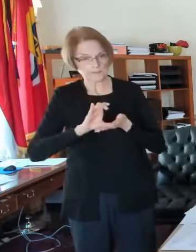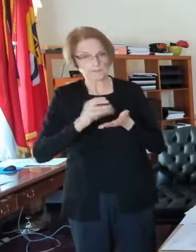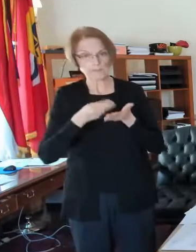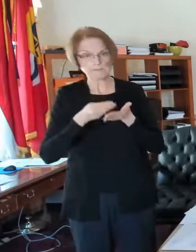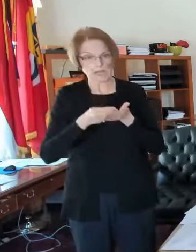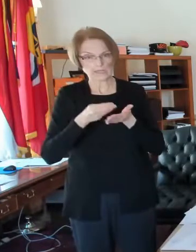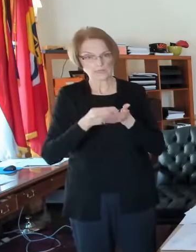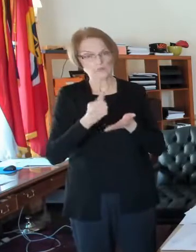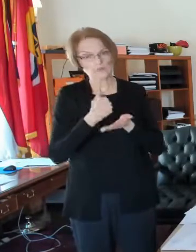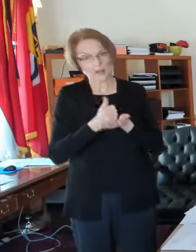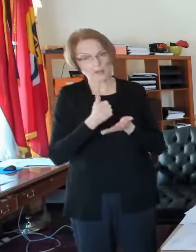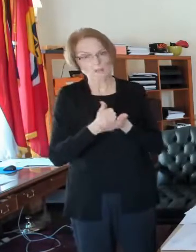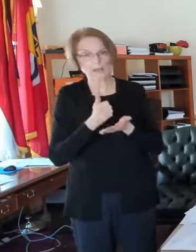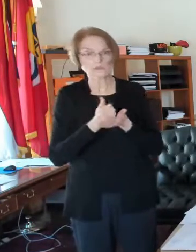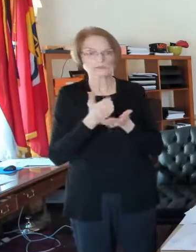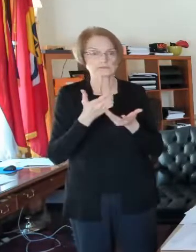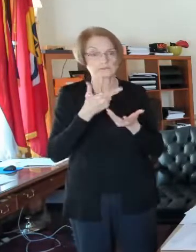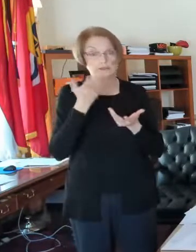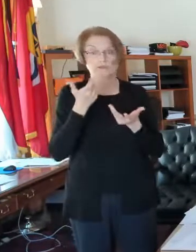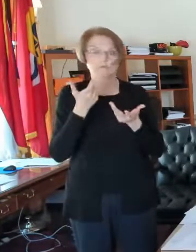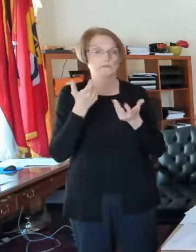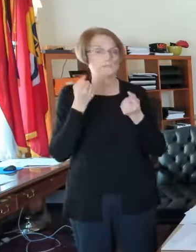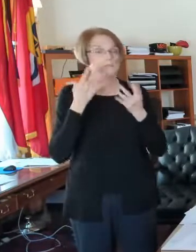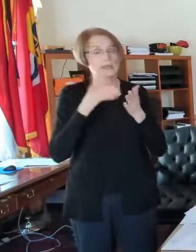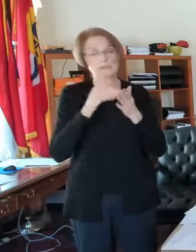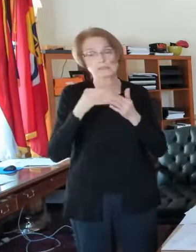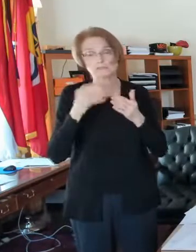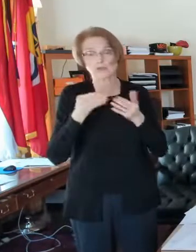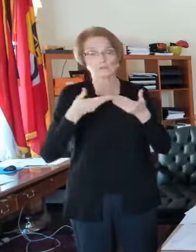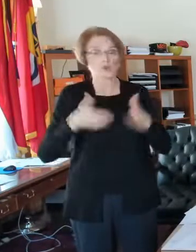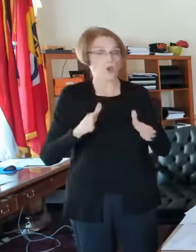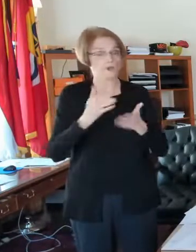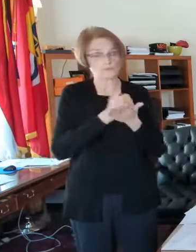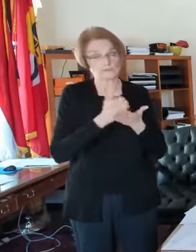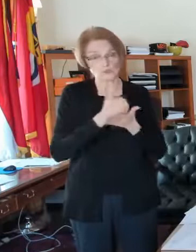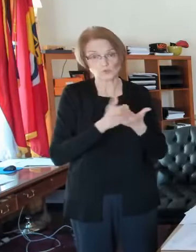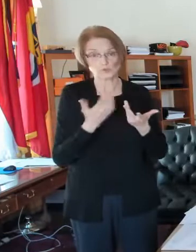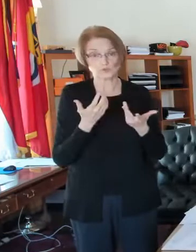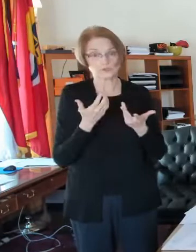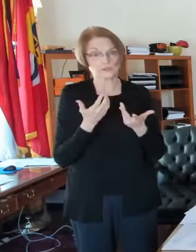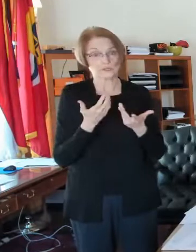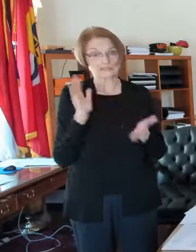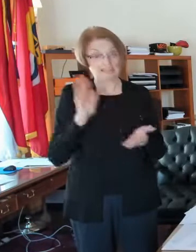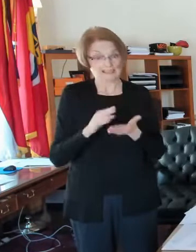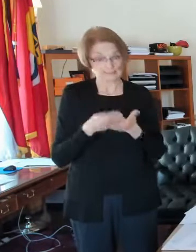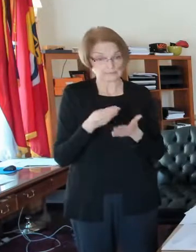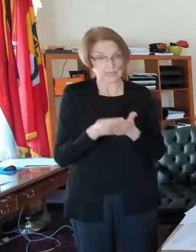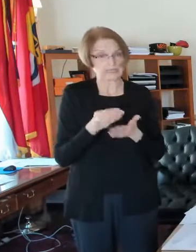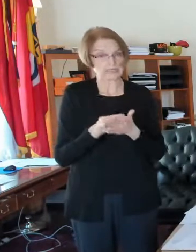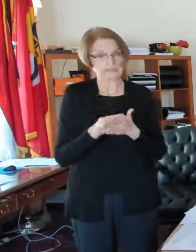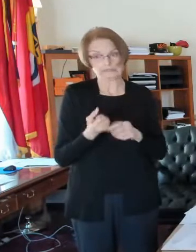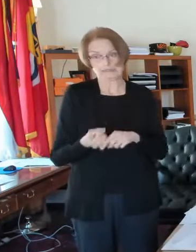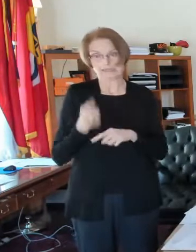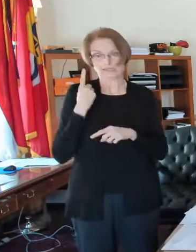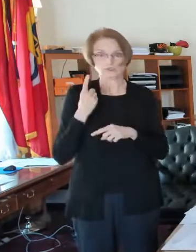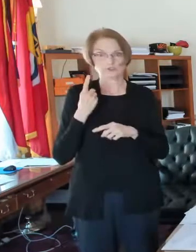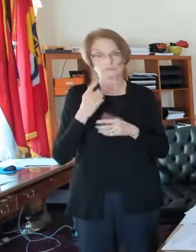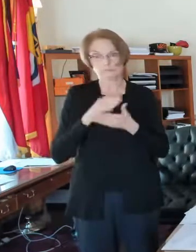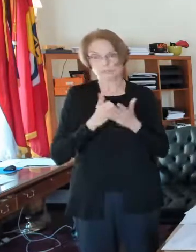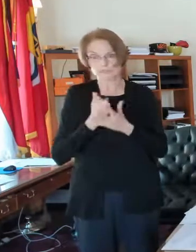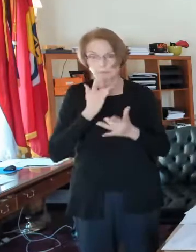in lost revenue, which has significantly impacted our ability to operate over the last year.